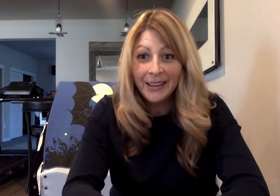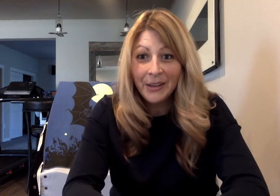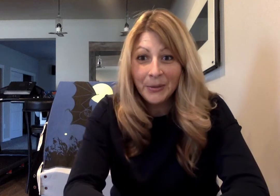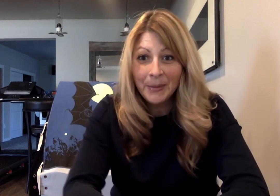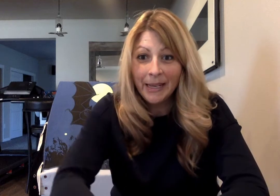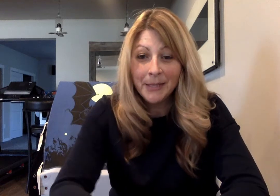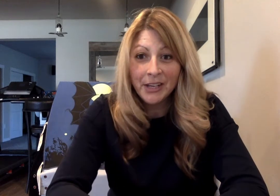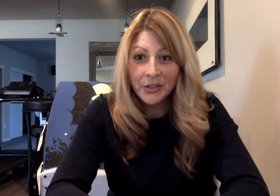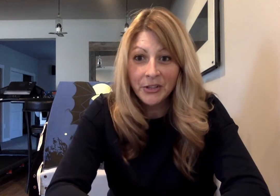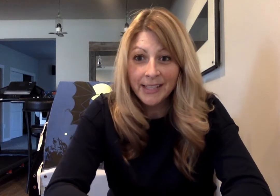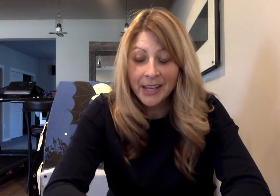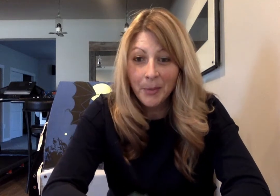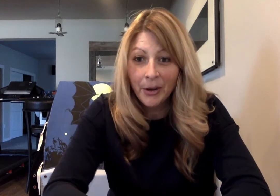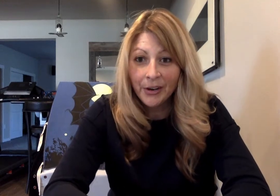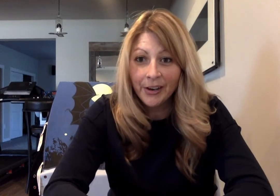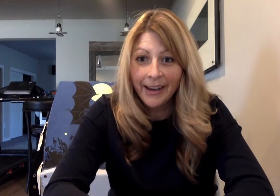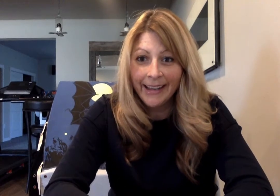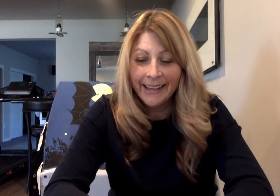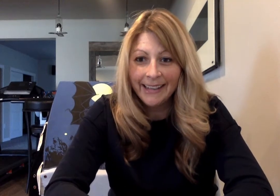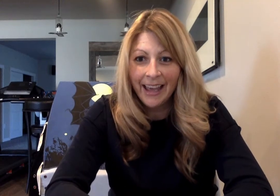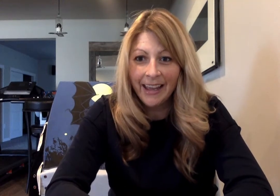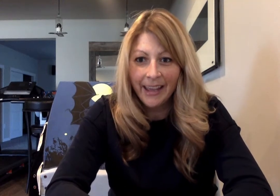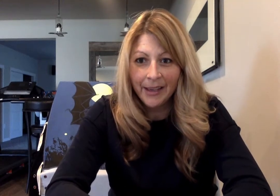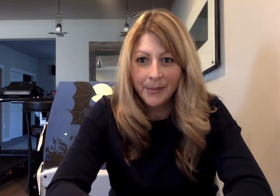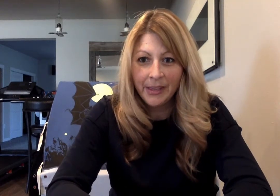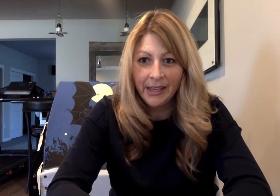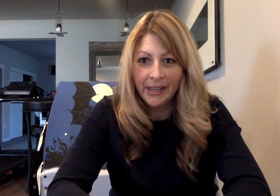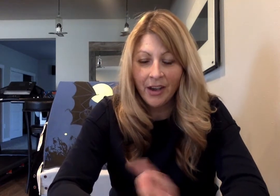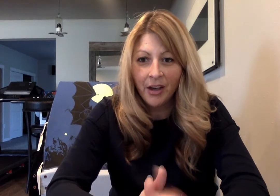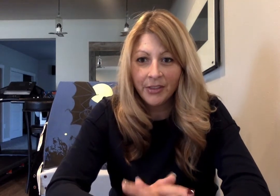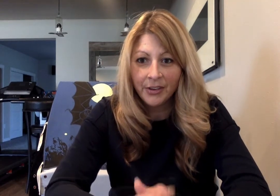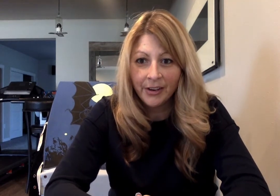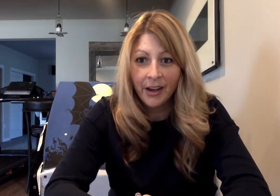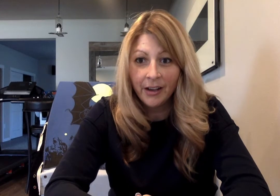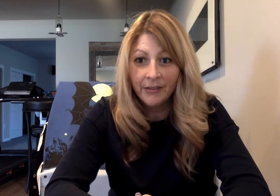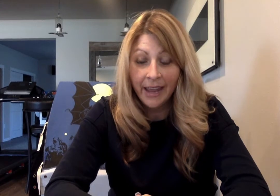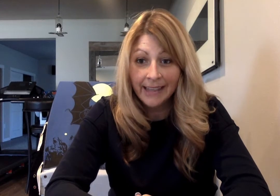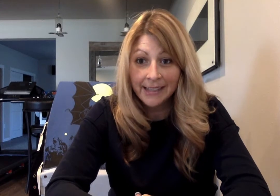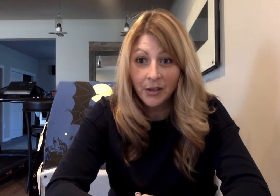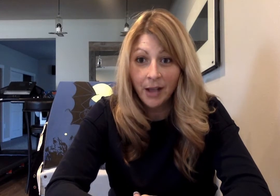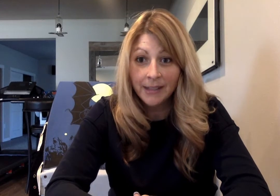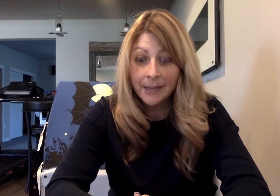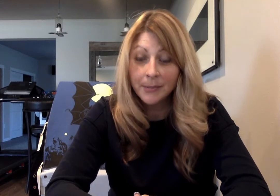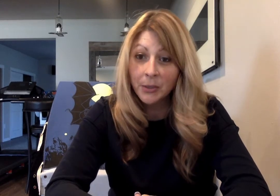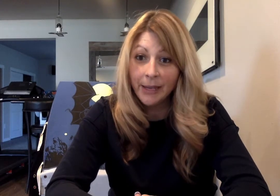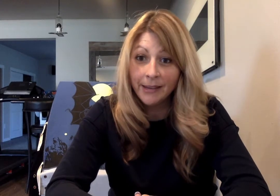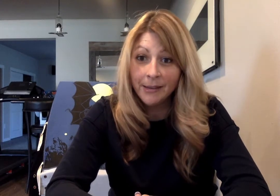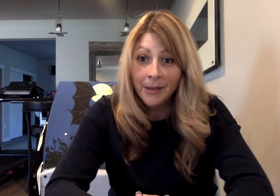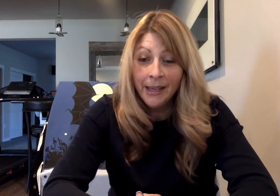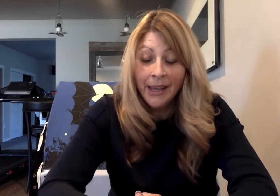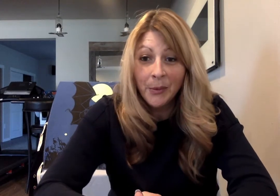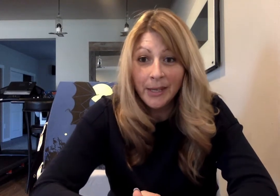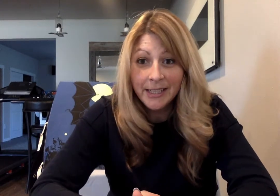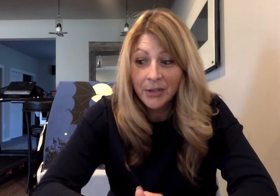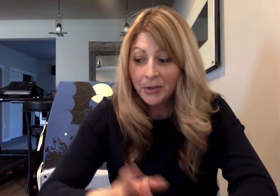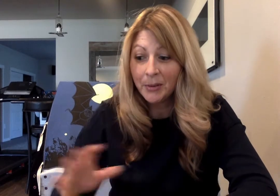Hello, my name is Dr. Jessica Parker, and I am the author of ASL Concepts Curriculum. I wanted to tell you a little bit